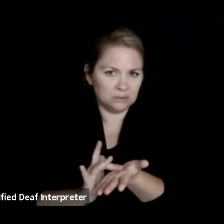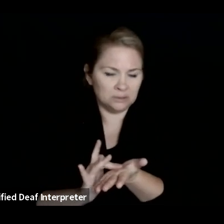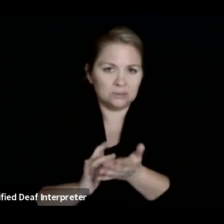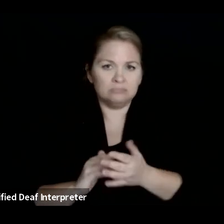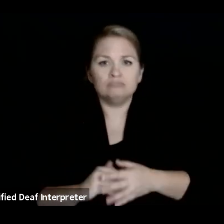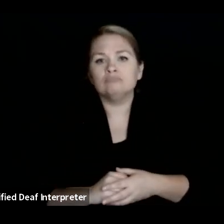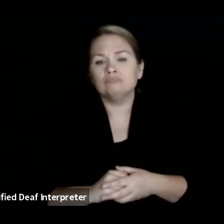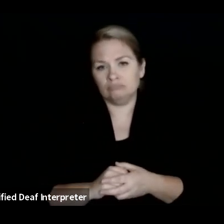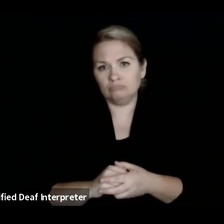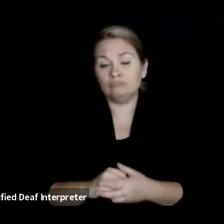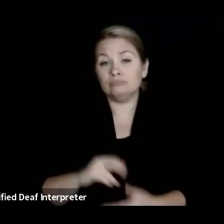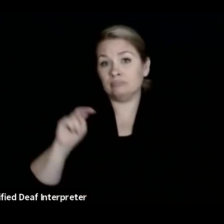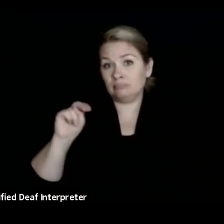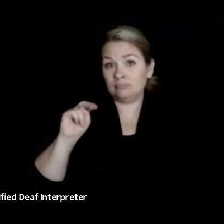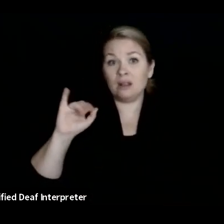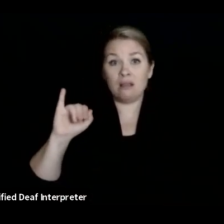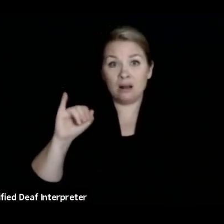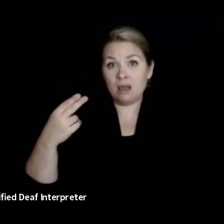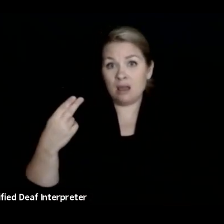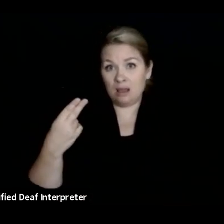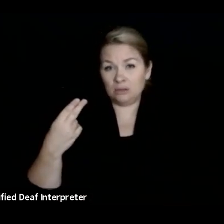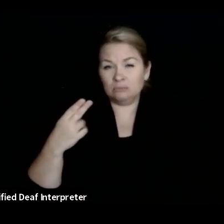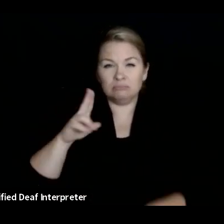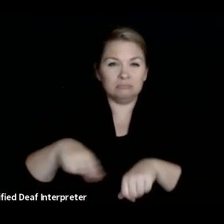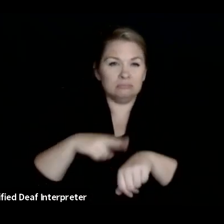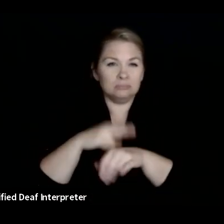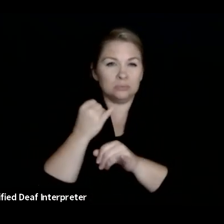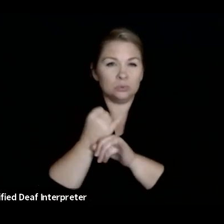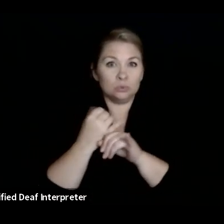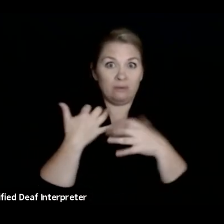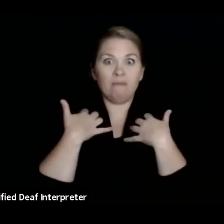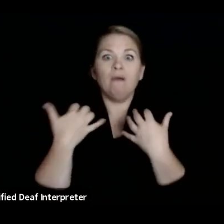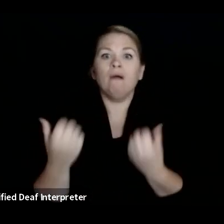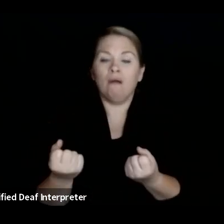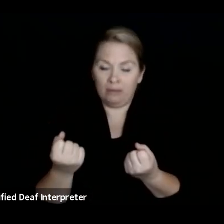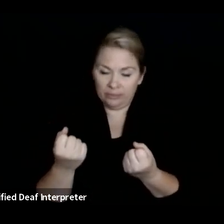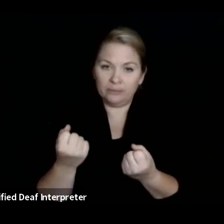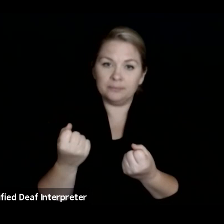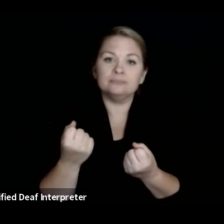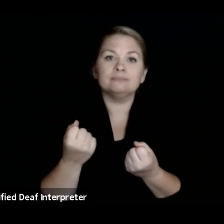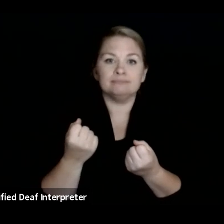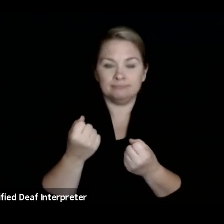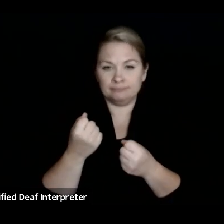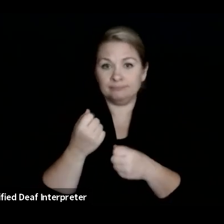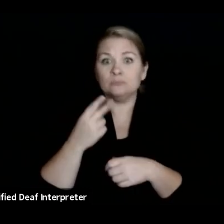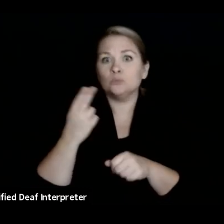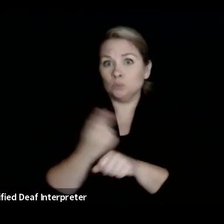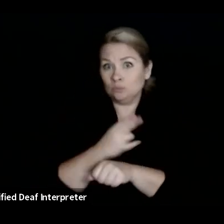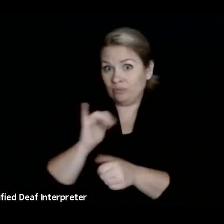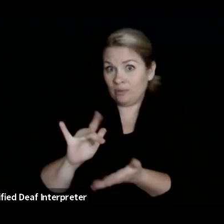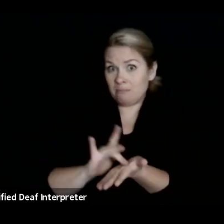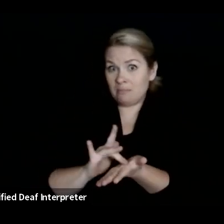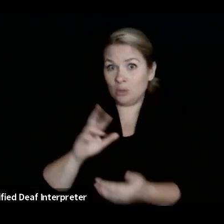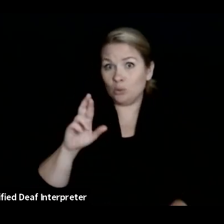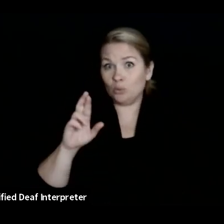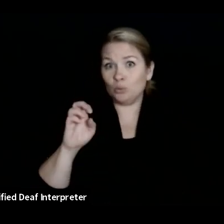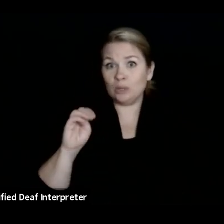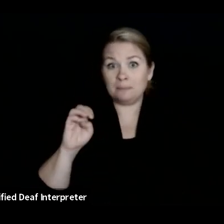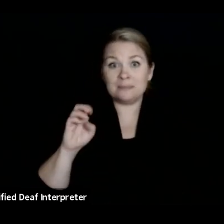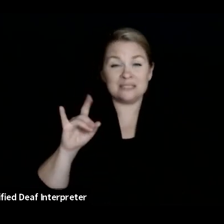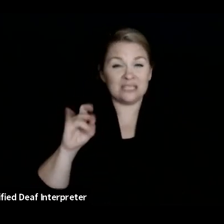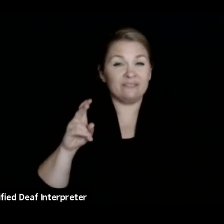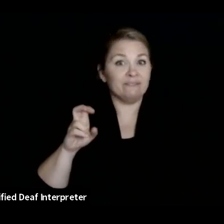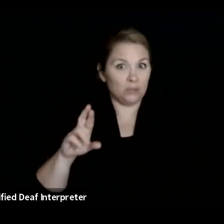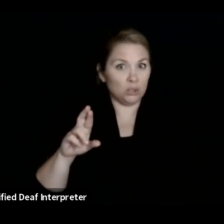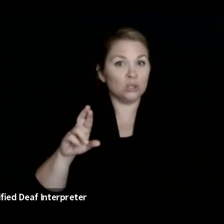that remdesivir be prioritized for patients on oxygen alone and not on ventilators.